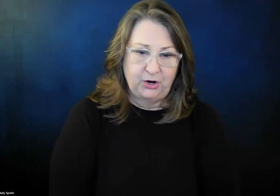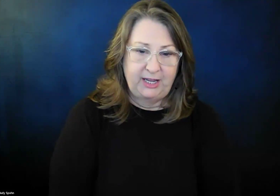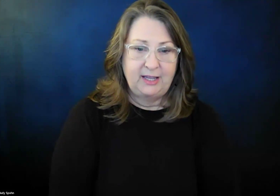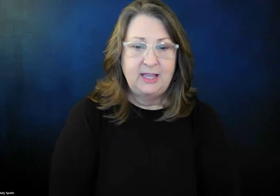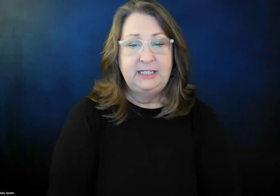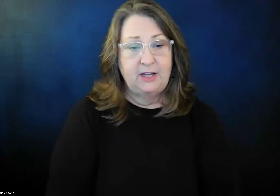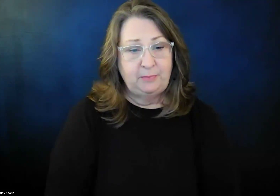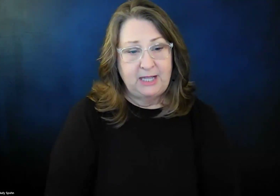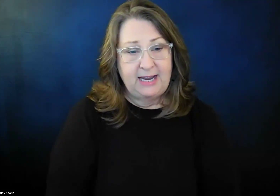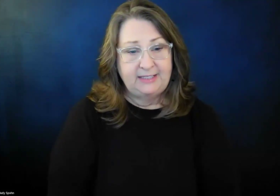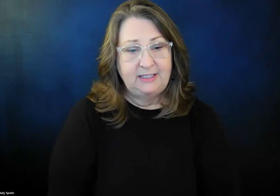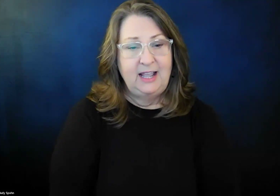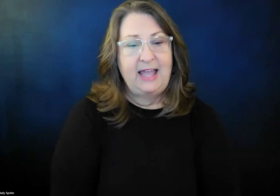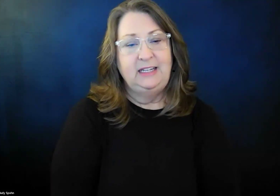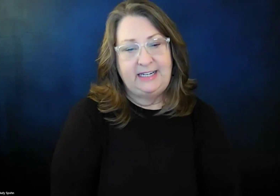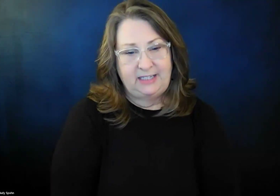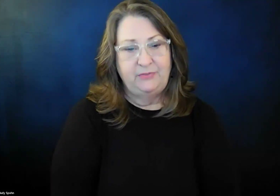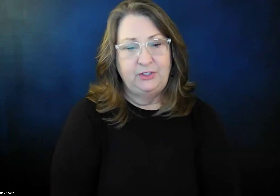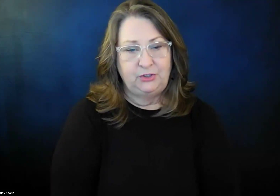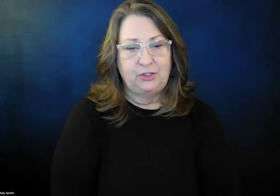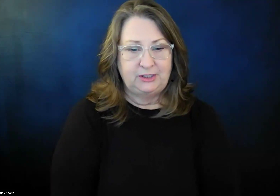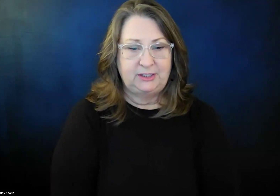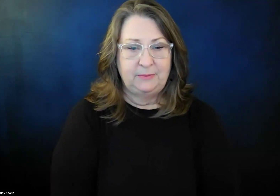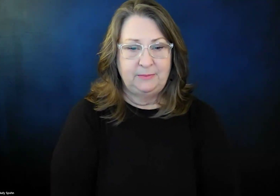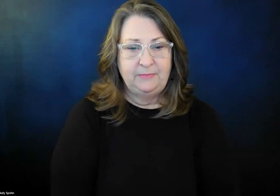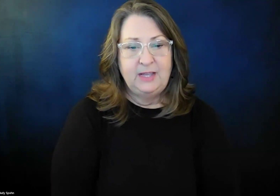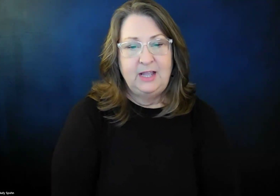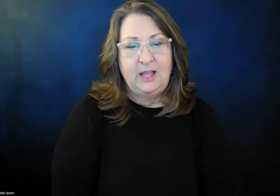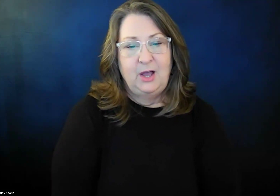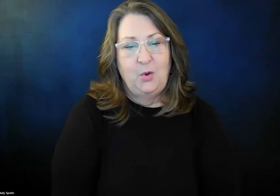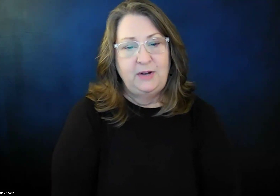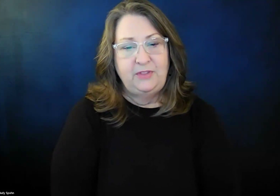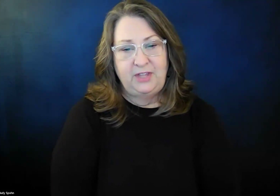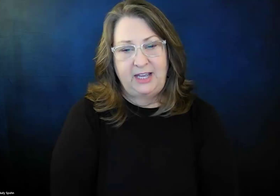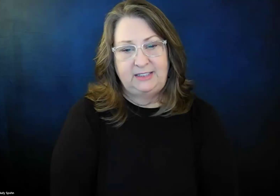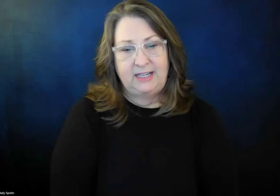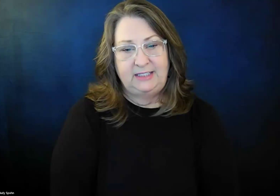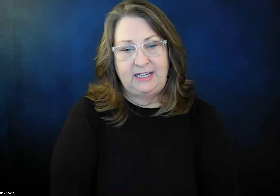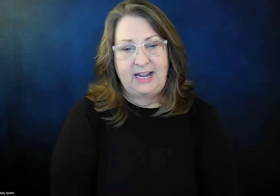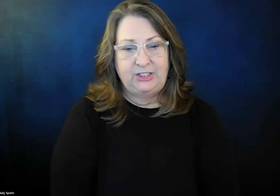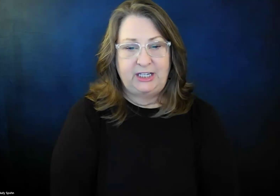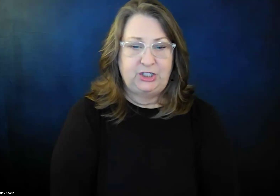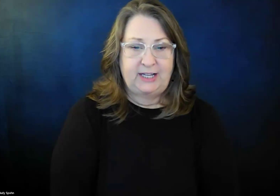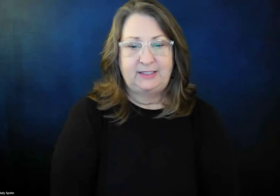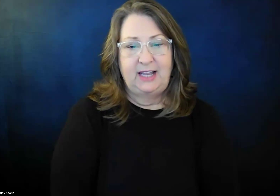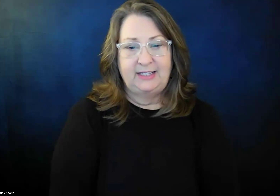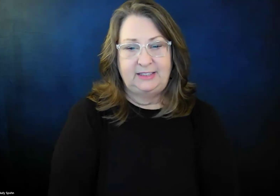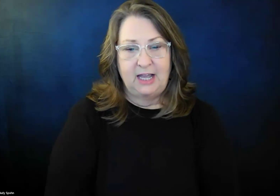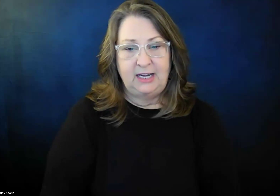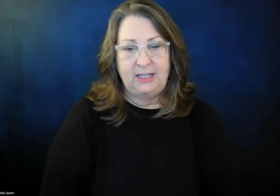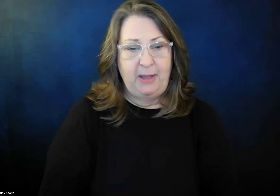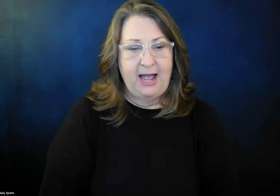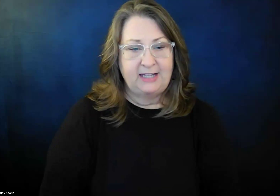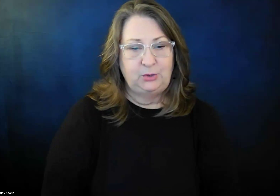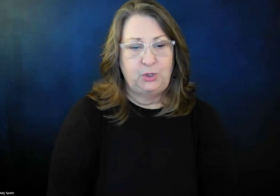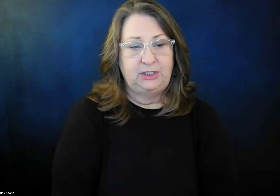of hearing, deaf-blind, and late deafened adults. One of the things that DHHS has